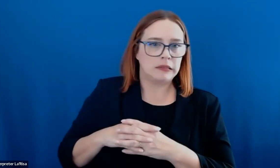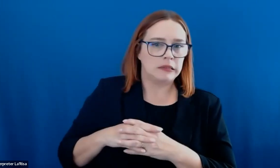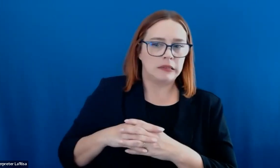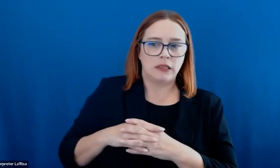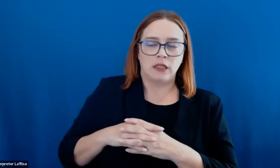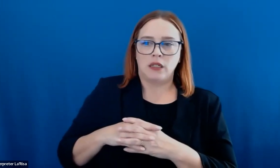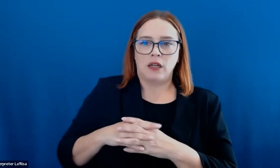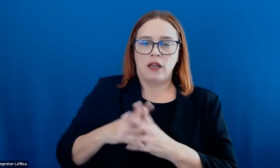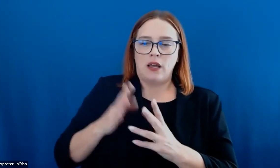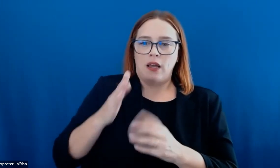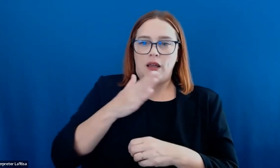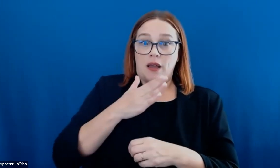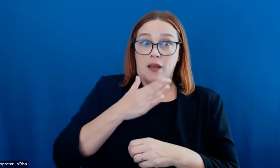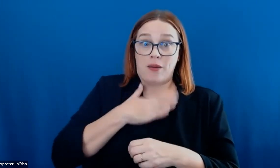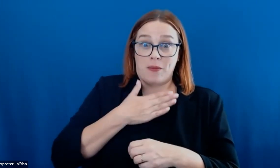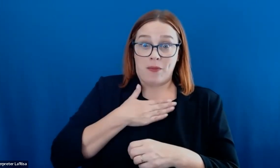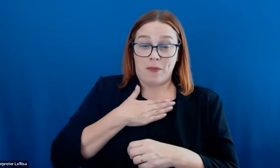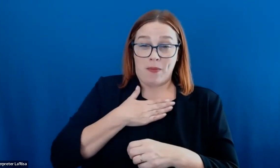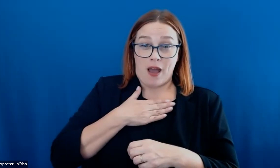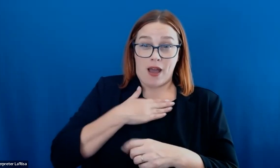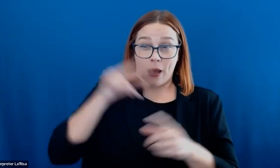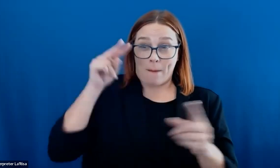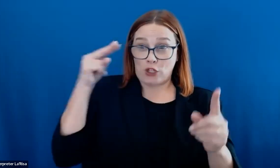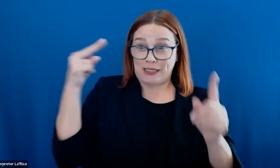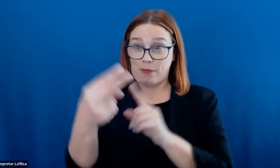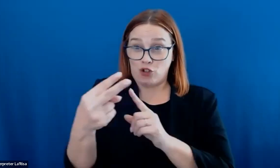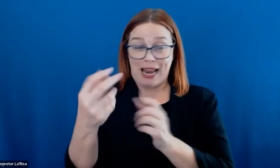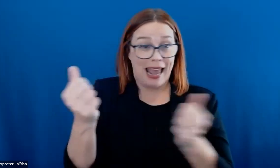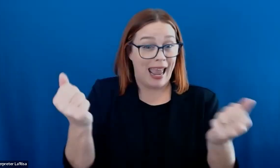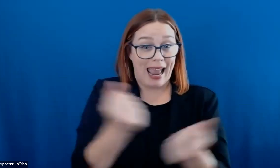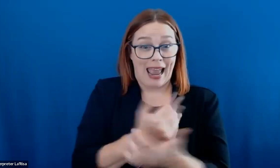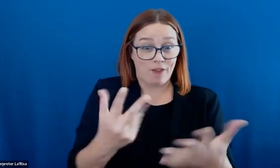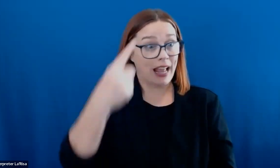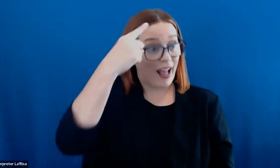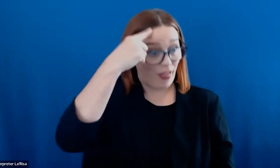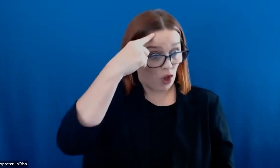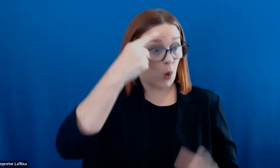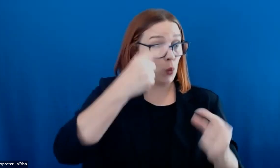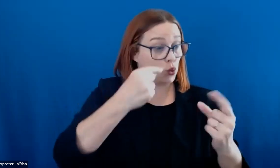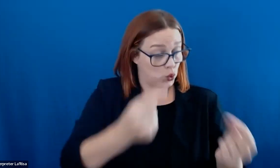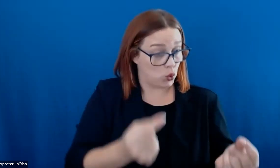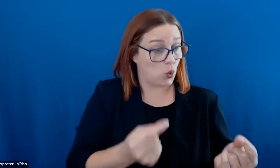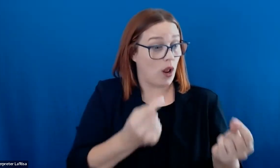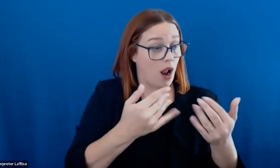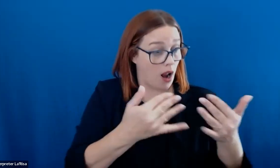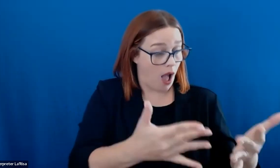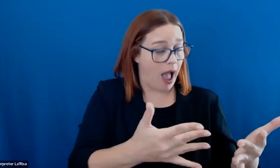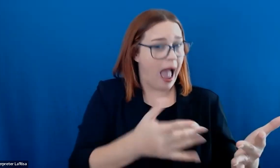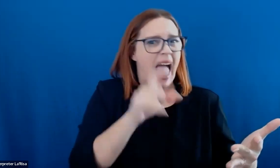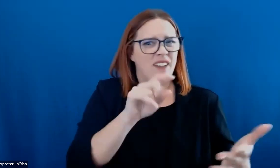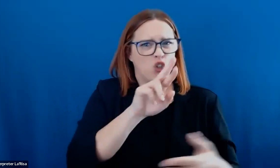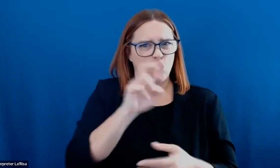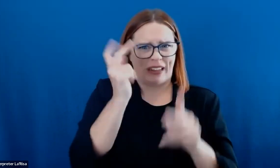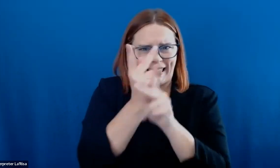everything that I thought I knew and that I thought I was doing, I had to rethink, and it humbled me to the point I had